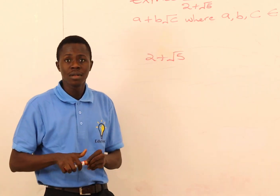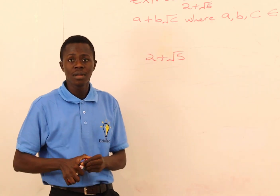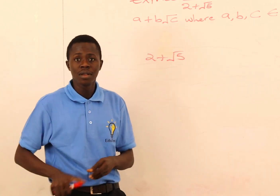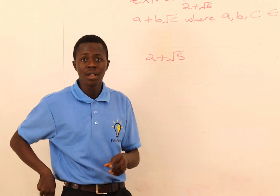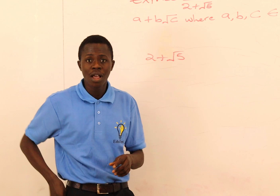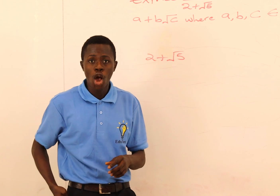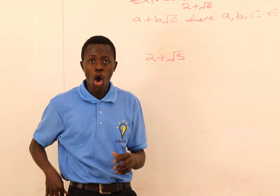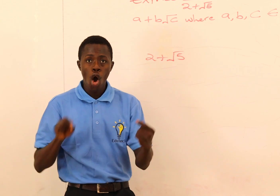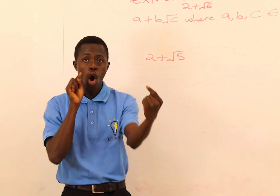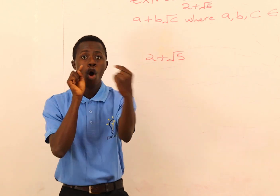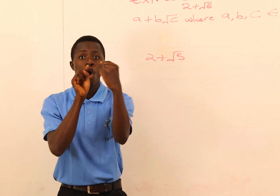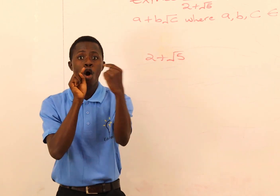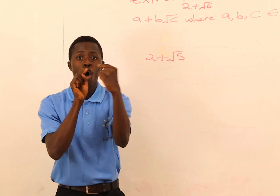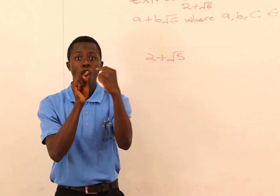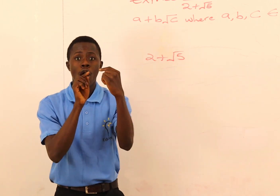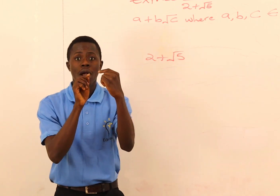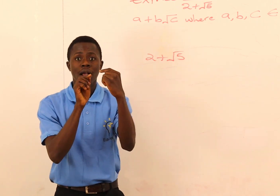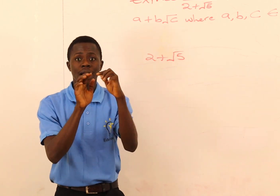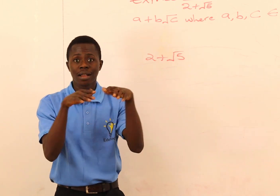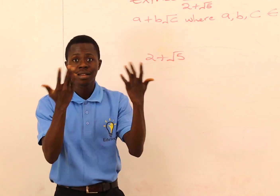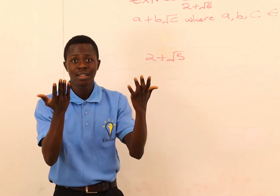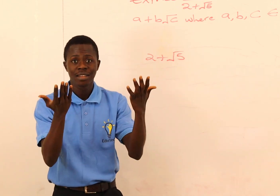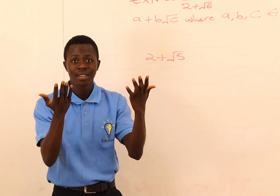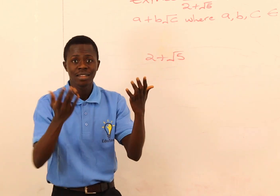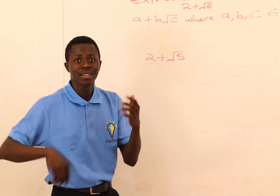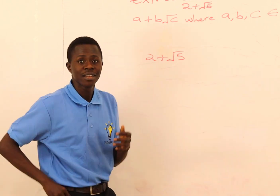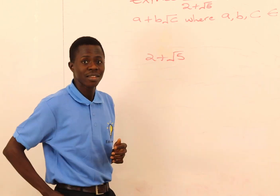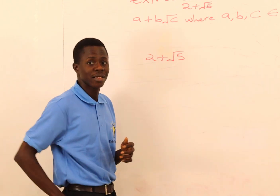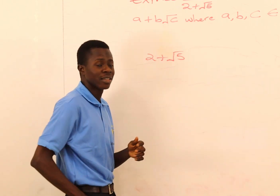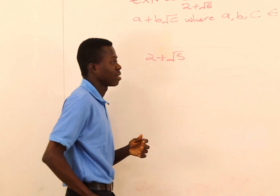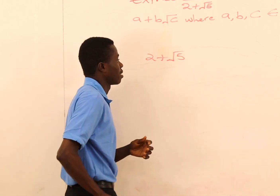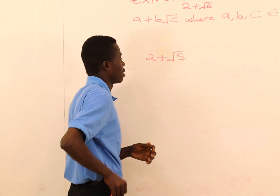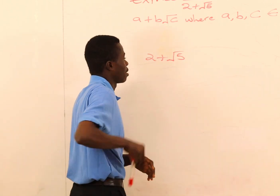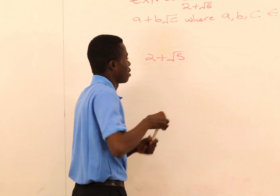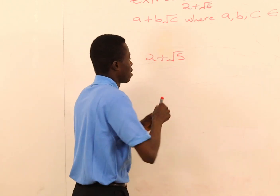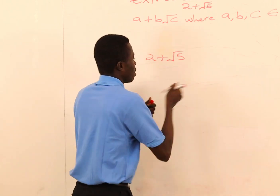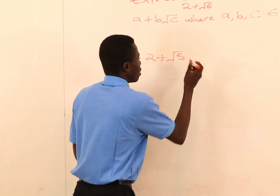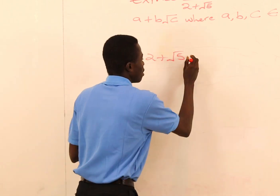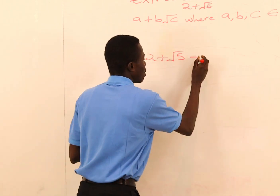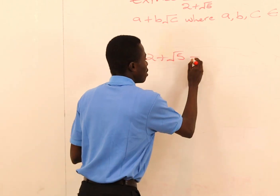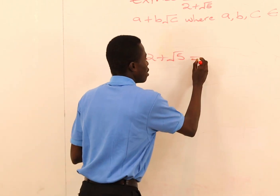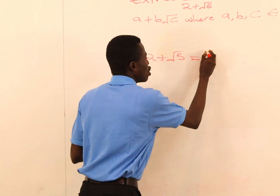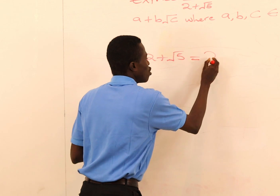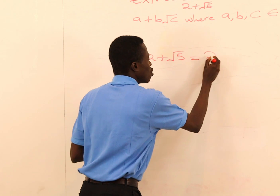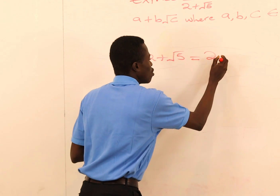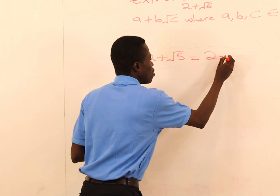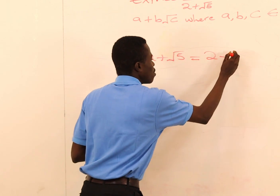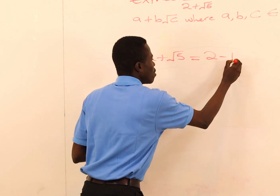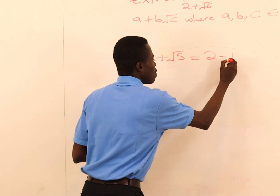5. And then what do? We find the conjugate of that denominator, and it's going to be